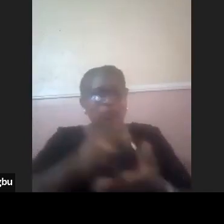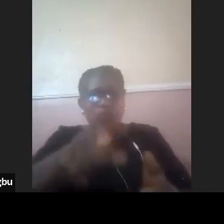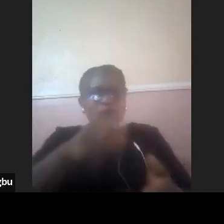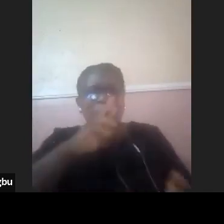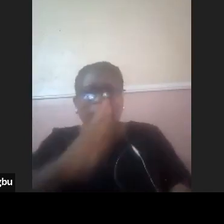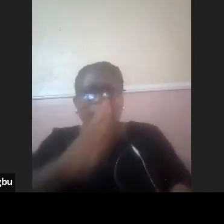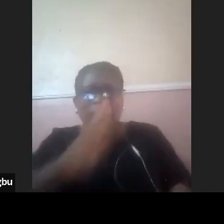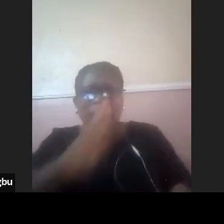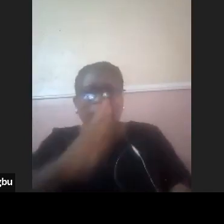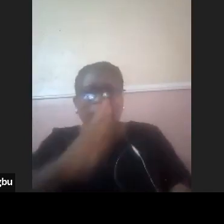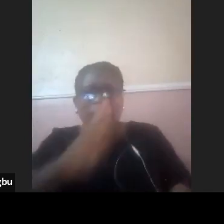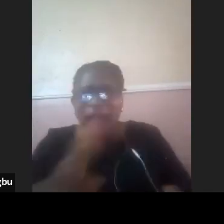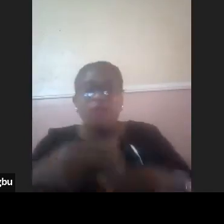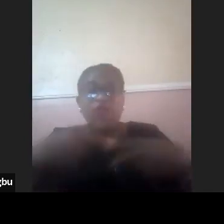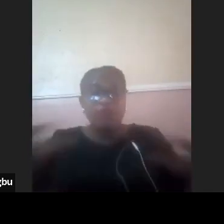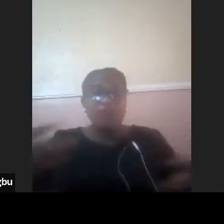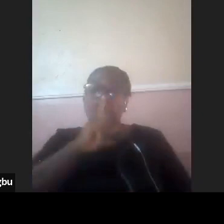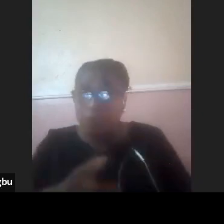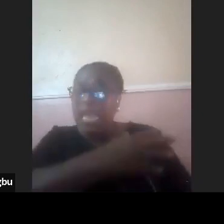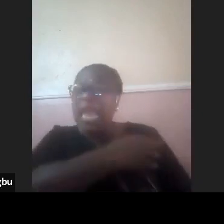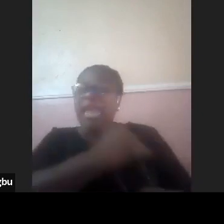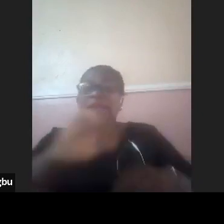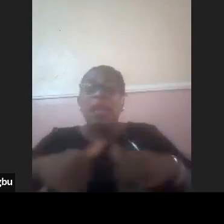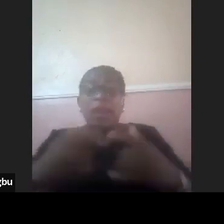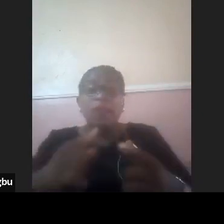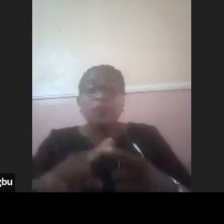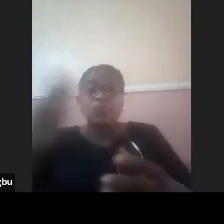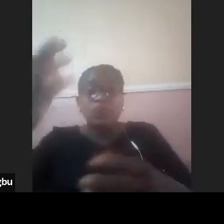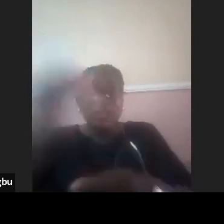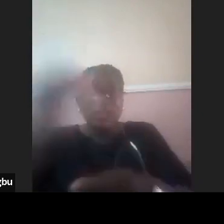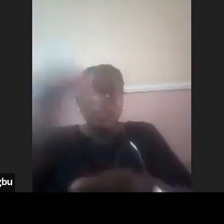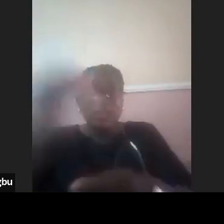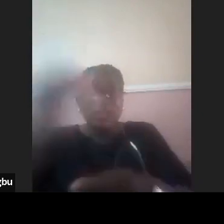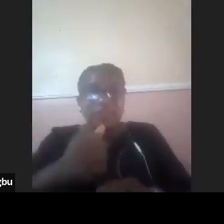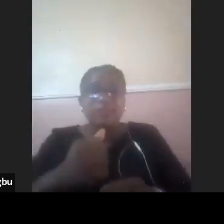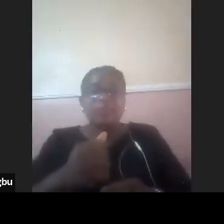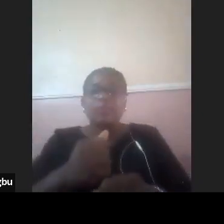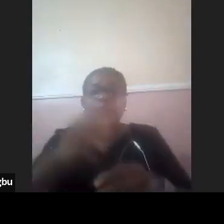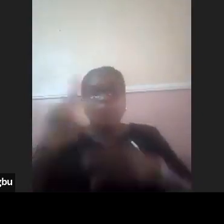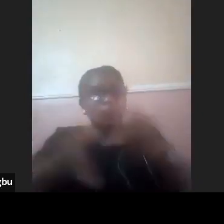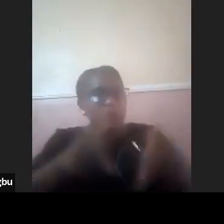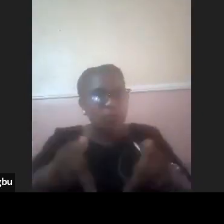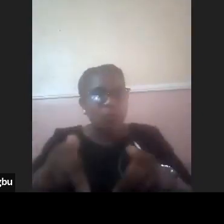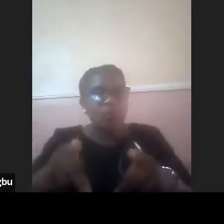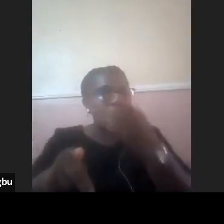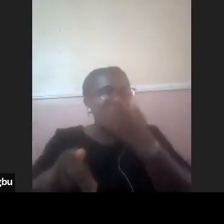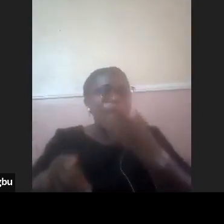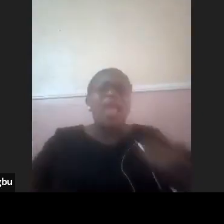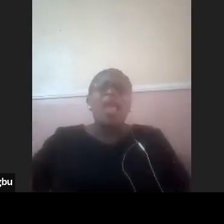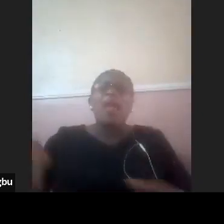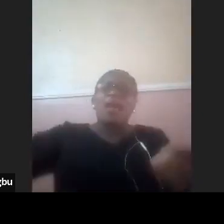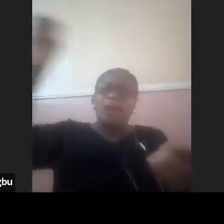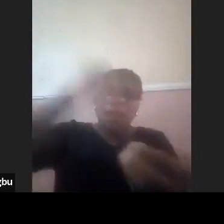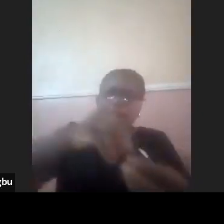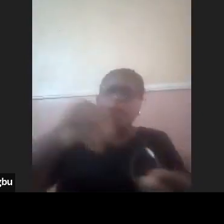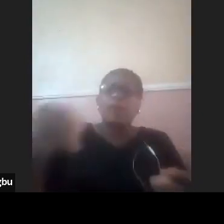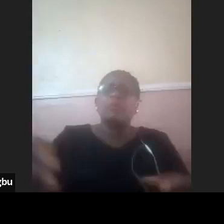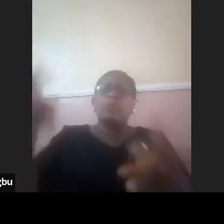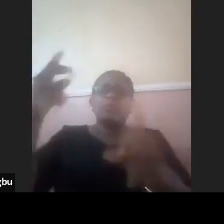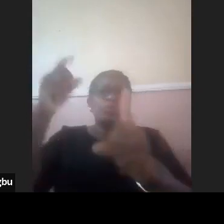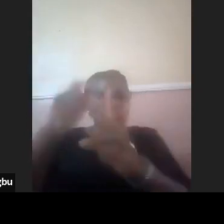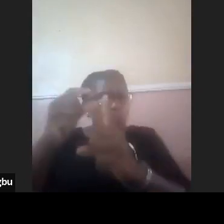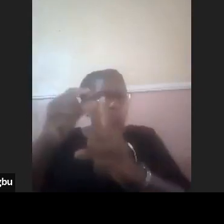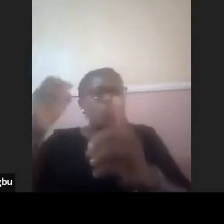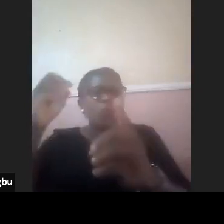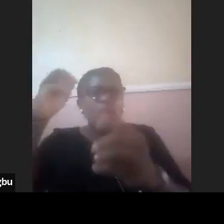achieve that outcome. If you have a few more words, how can social media help?